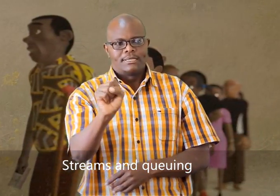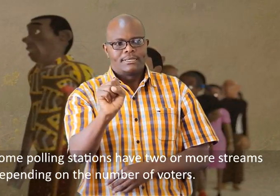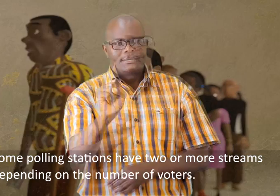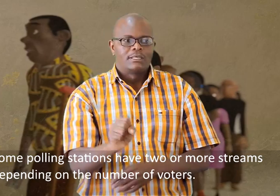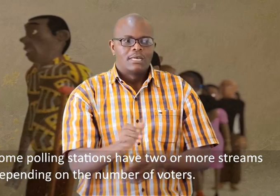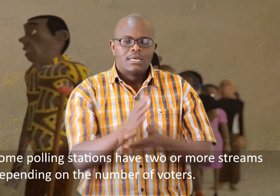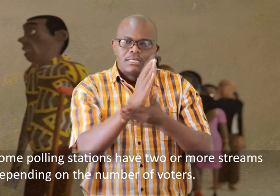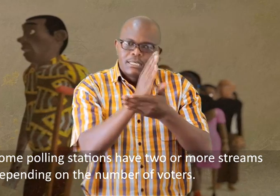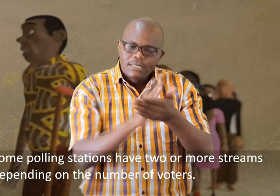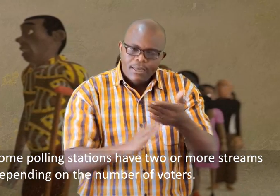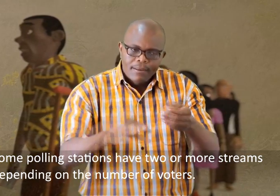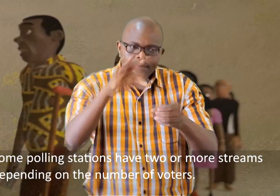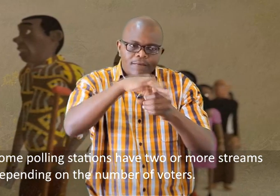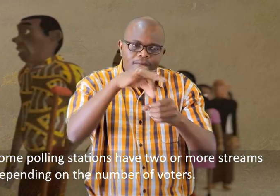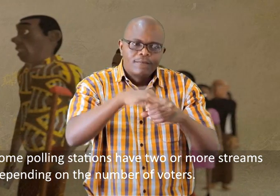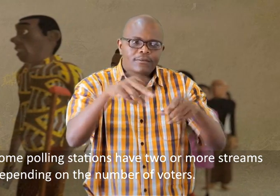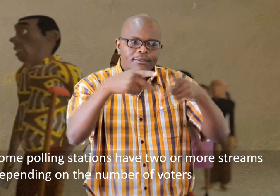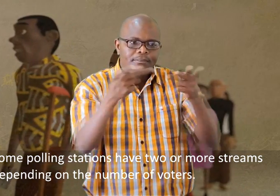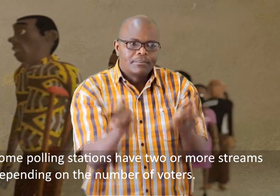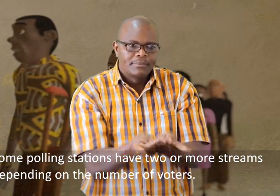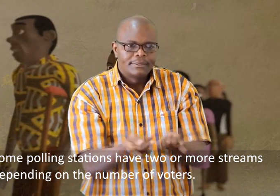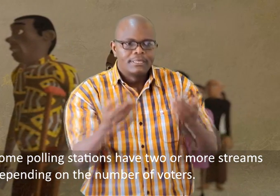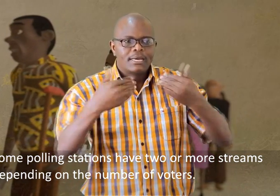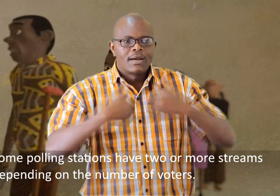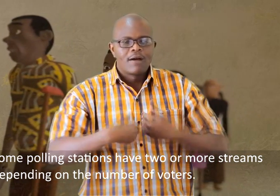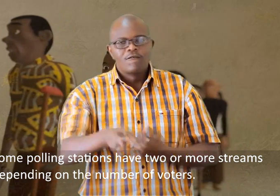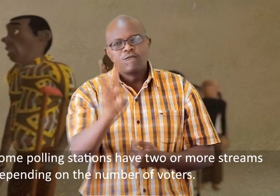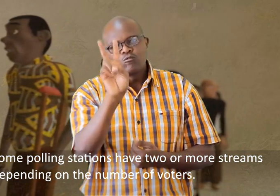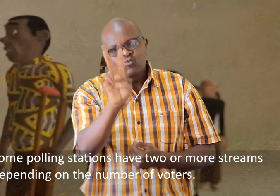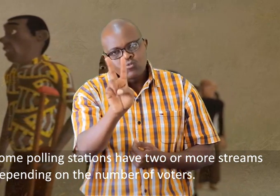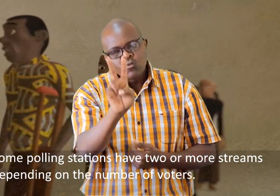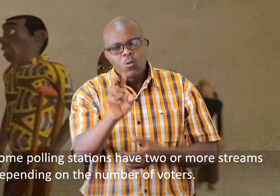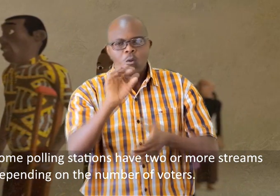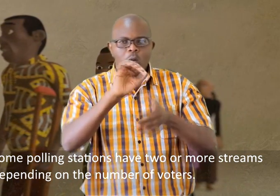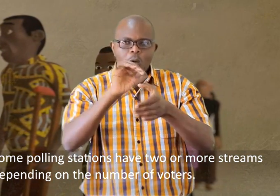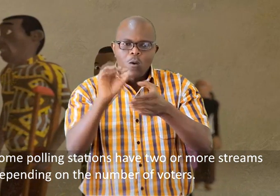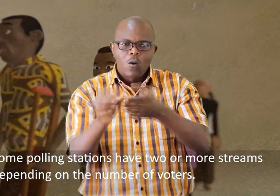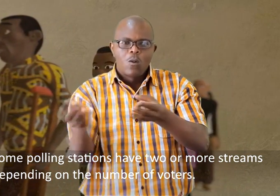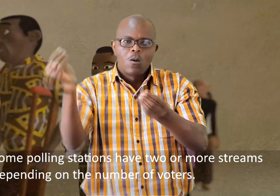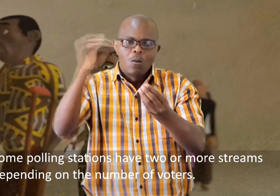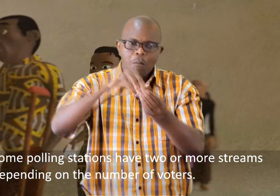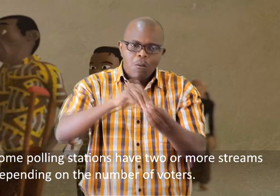Some polling stations have 2 or more streams depending on the number of voters.